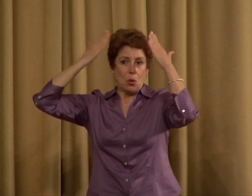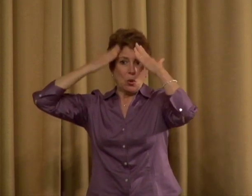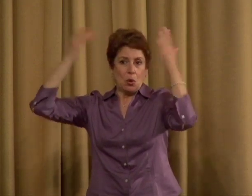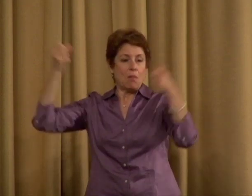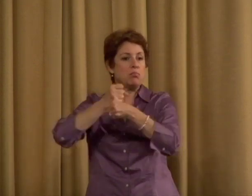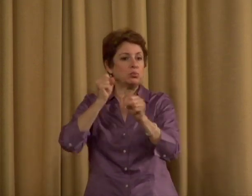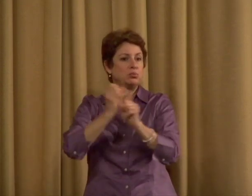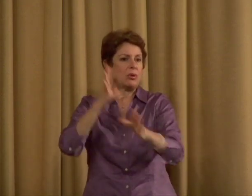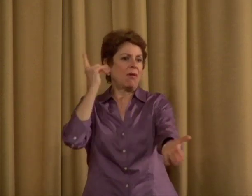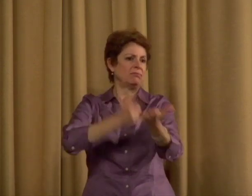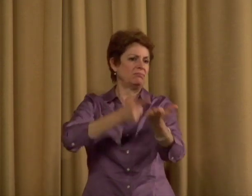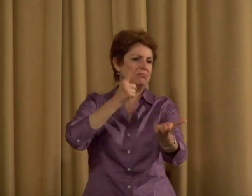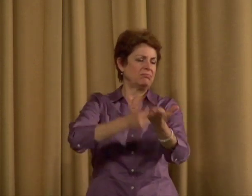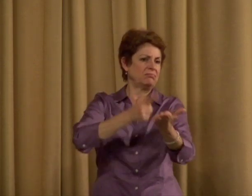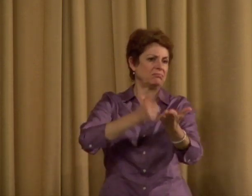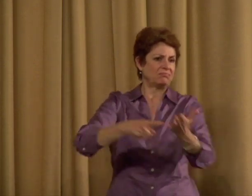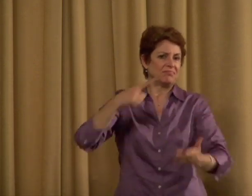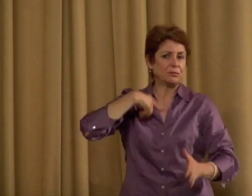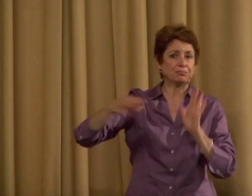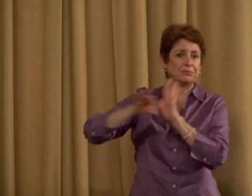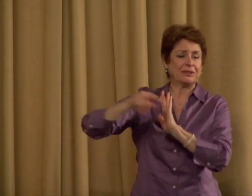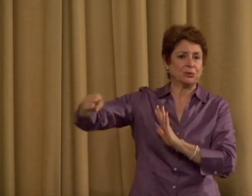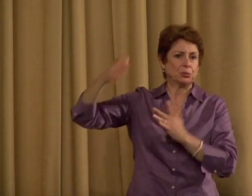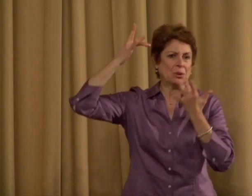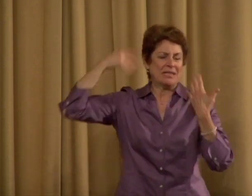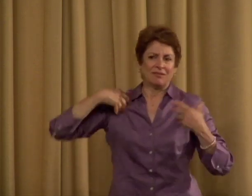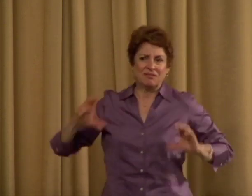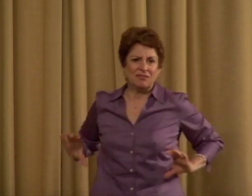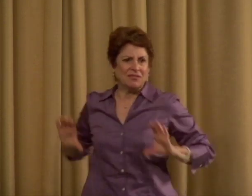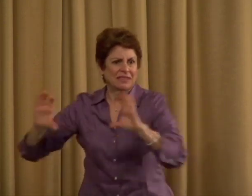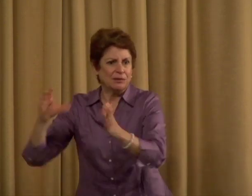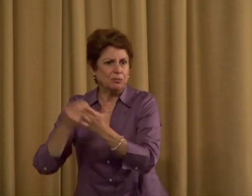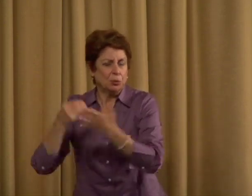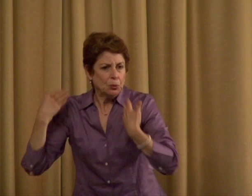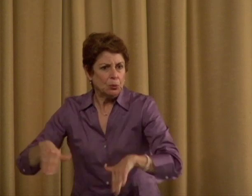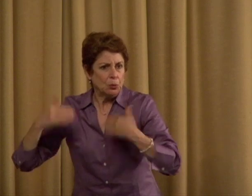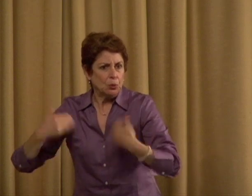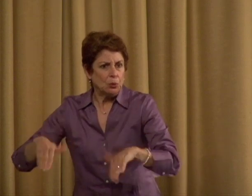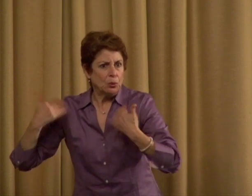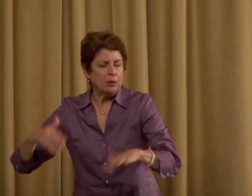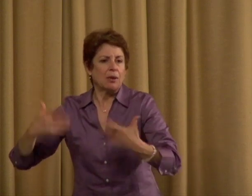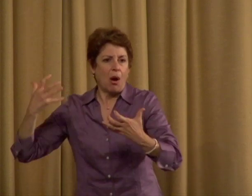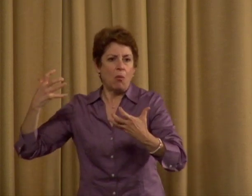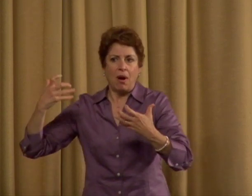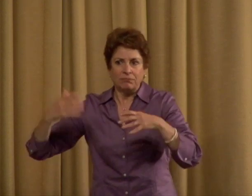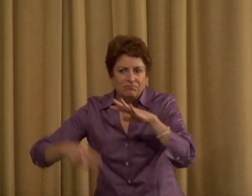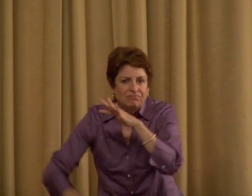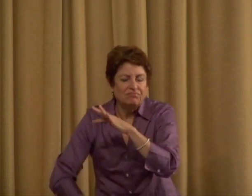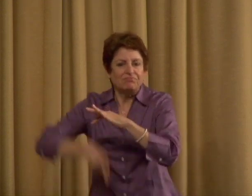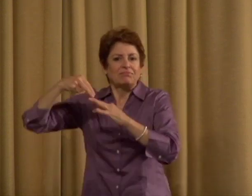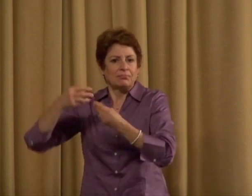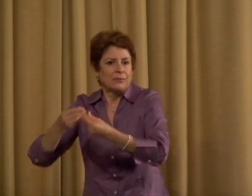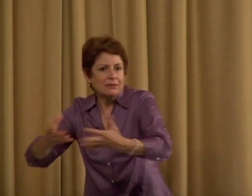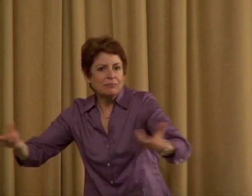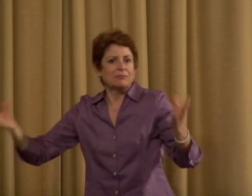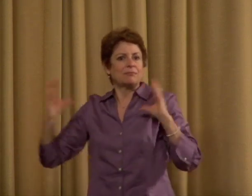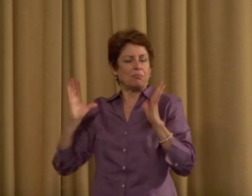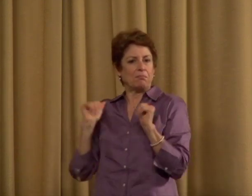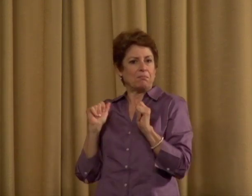Abigail Grizzly, very well known, and had there's a lot of investment in her, and